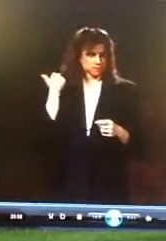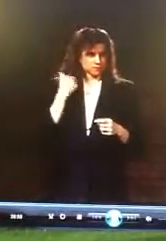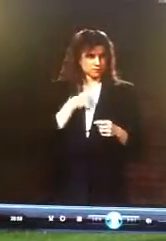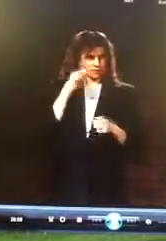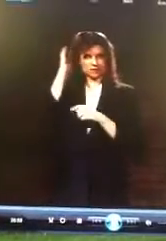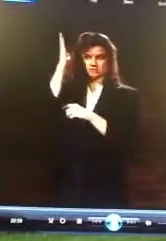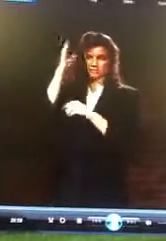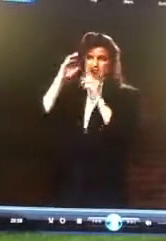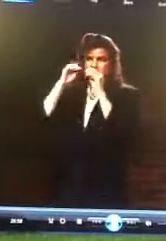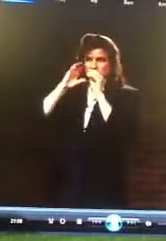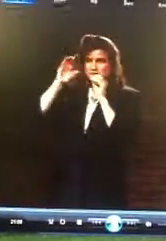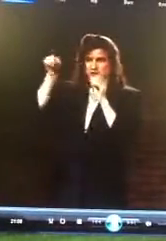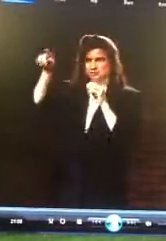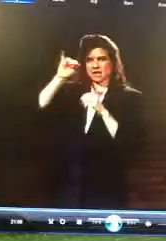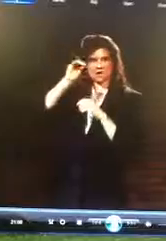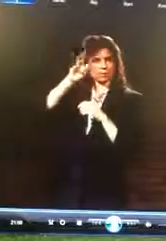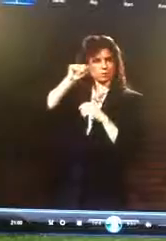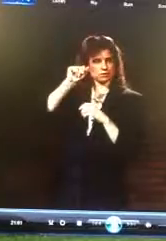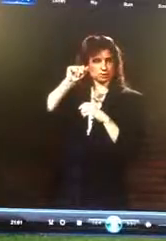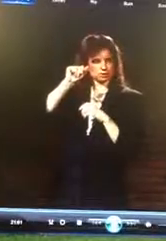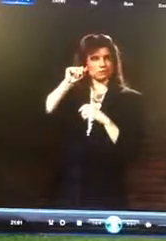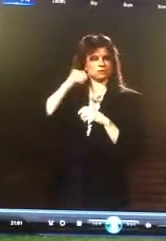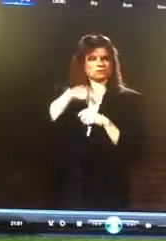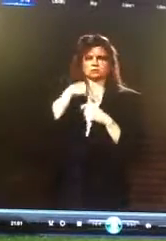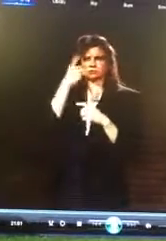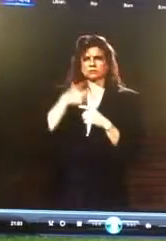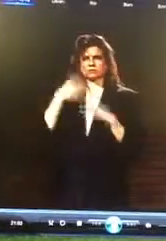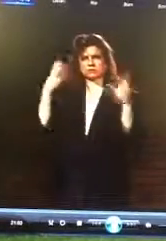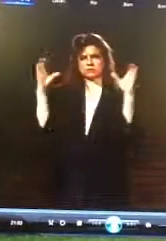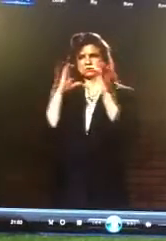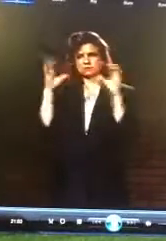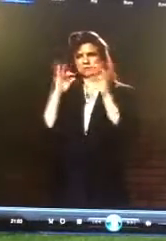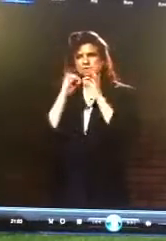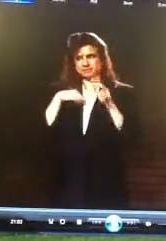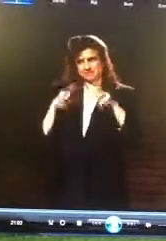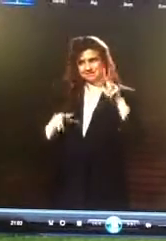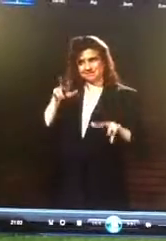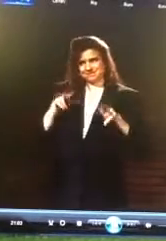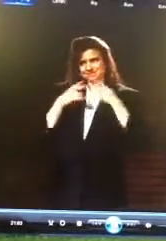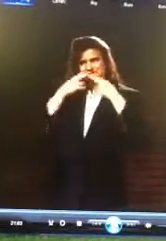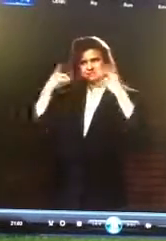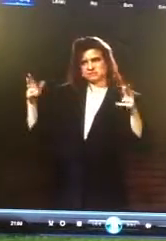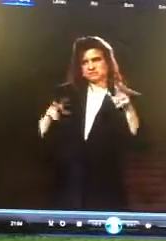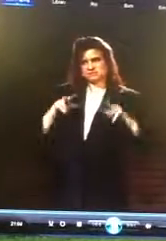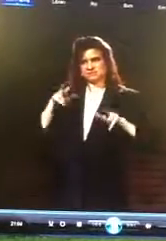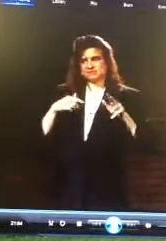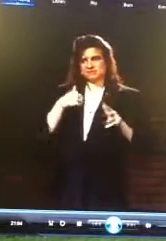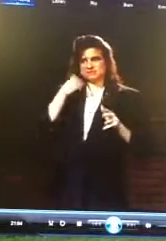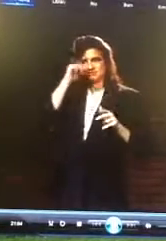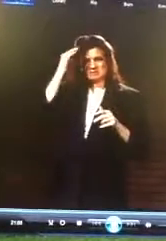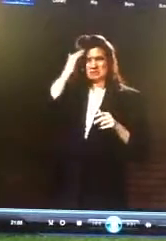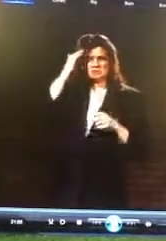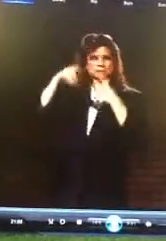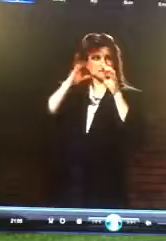We're going to start working with interpreters that aren't familiar with ADA terms. They show up into a lecture or